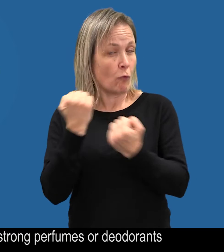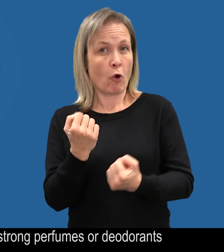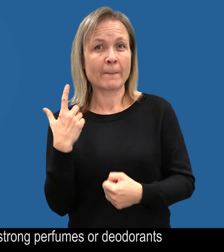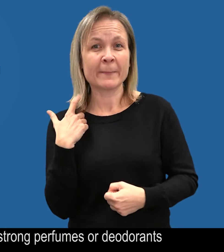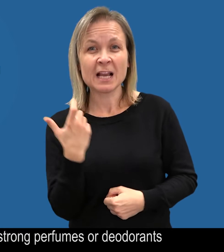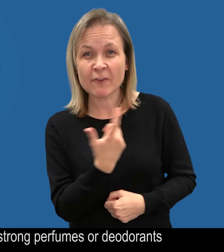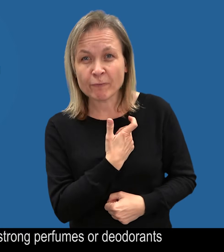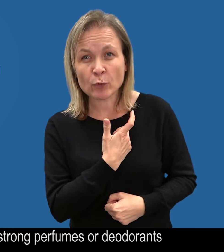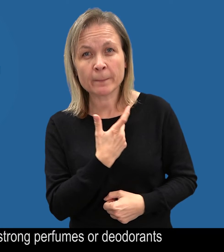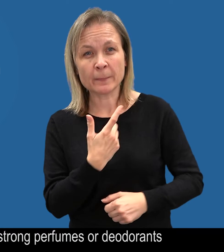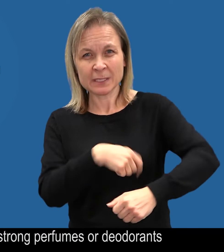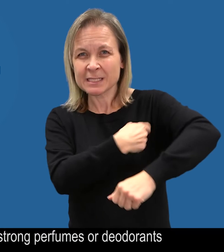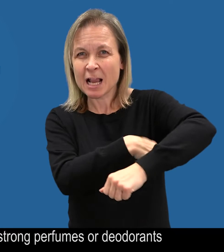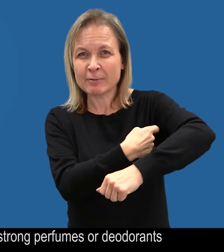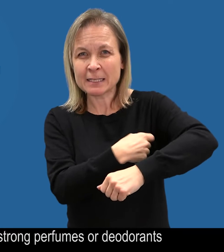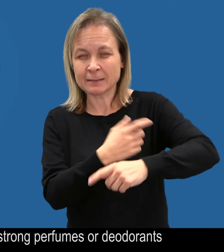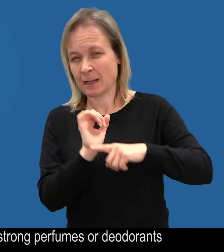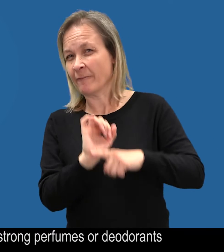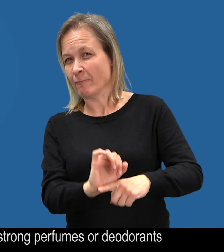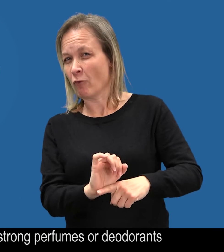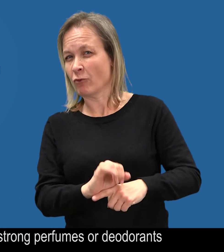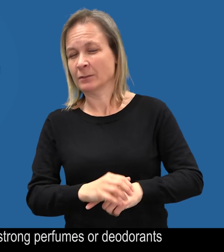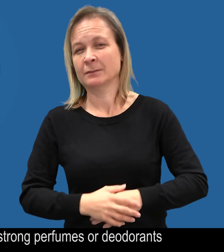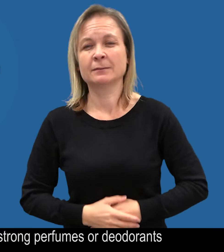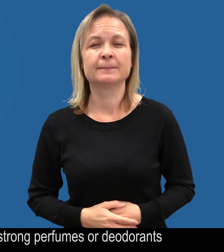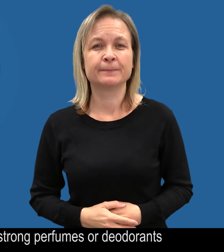strong perfumes or deodorants.